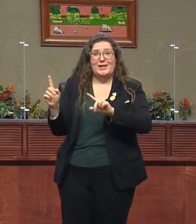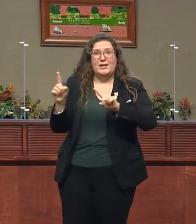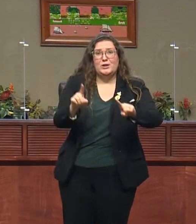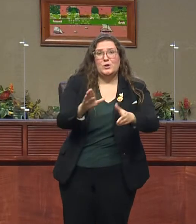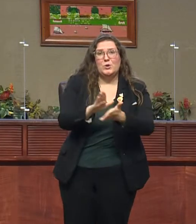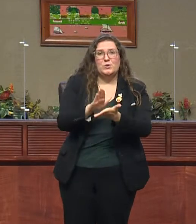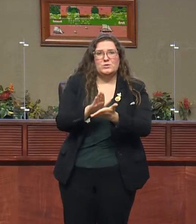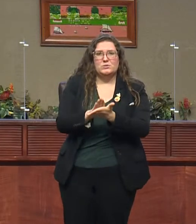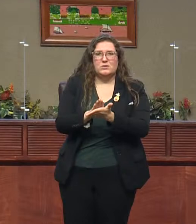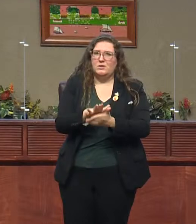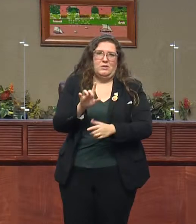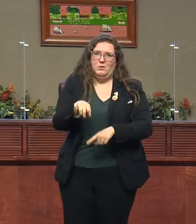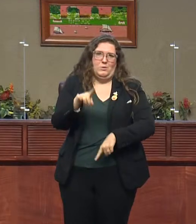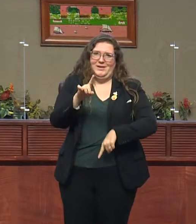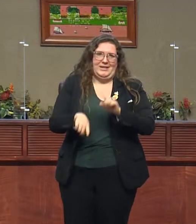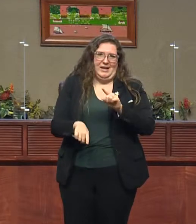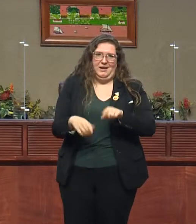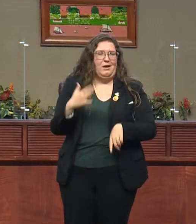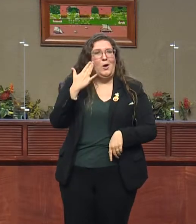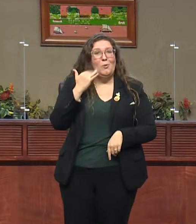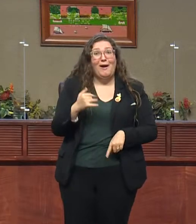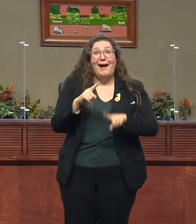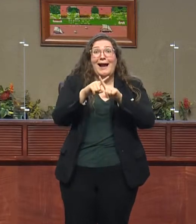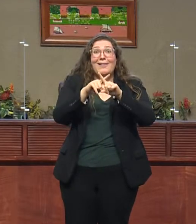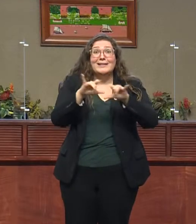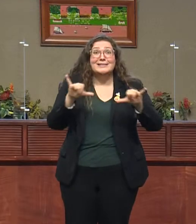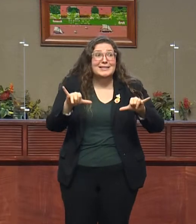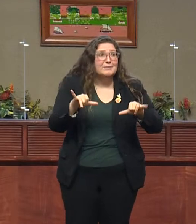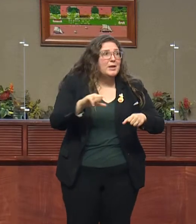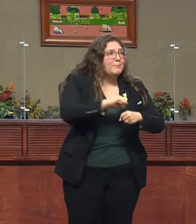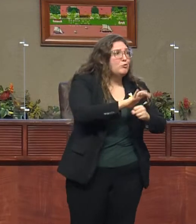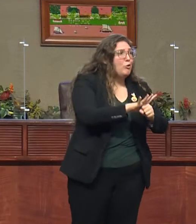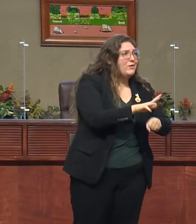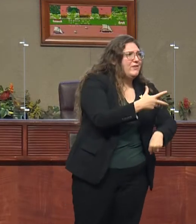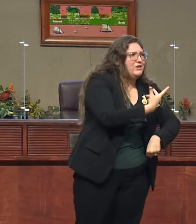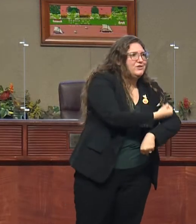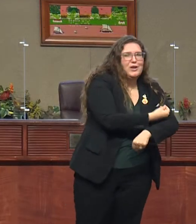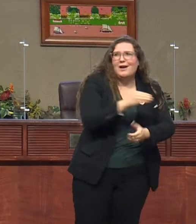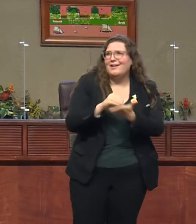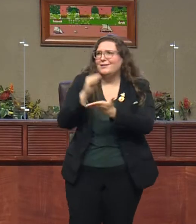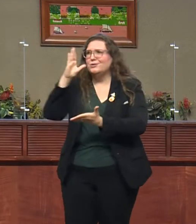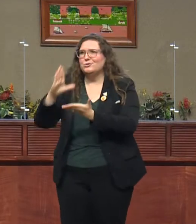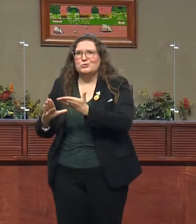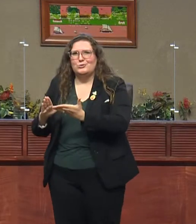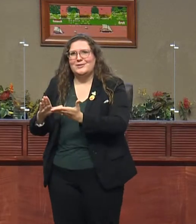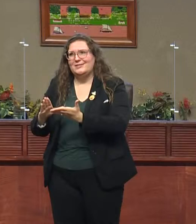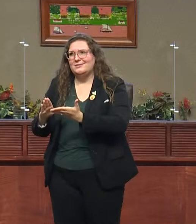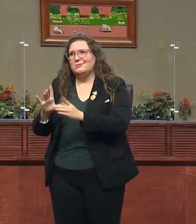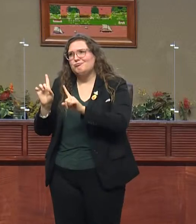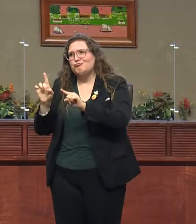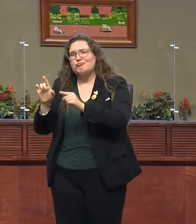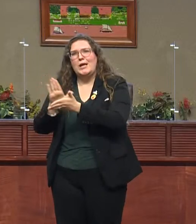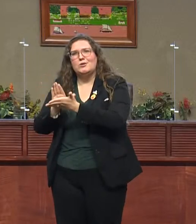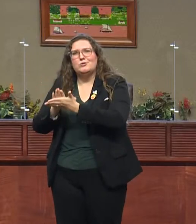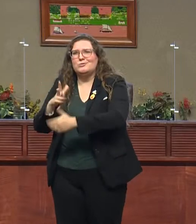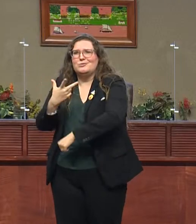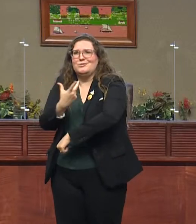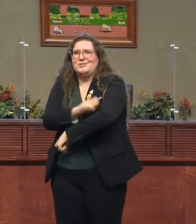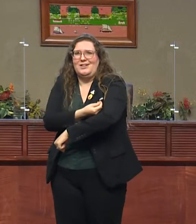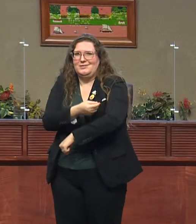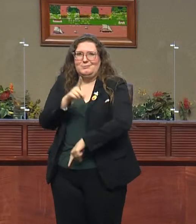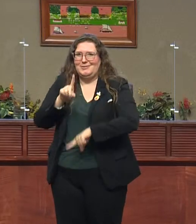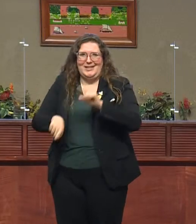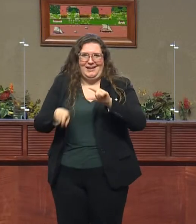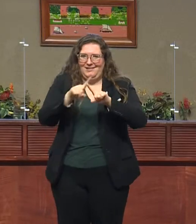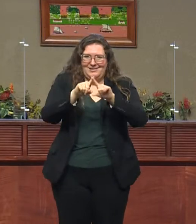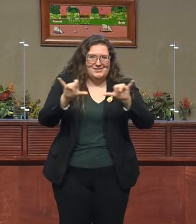cannot do both. We cannot vaccinate the entire population and also the students. It is important for the parents